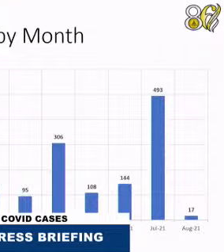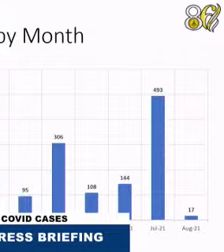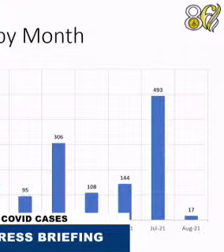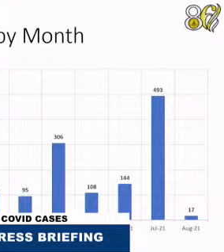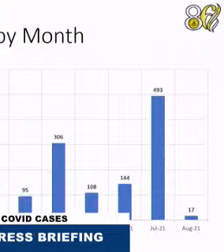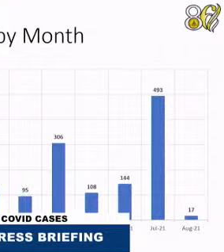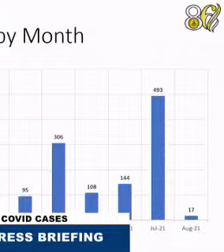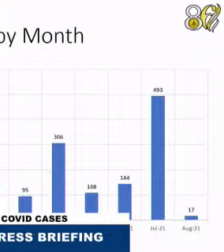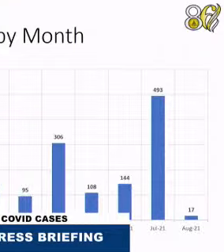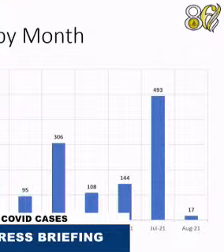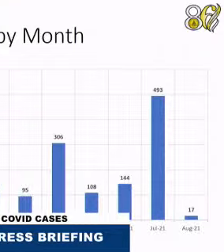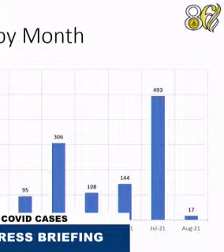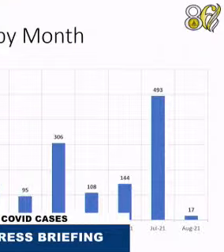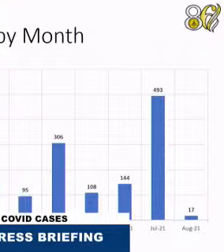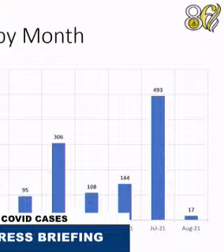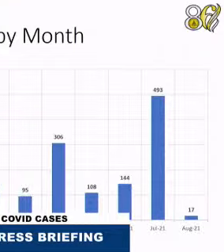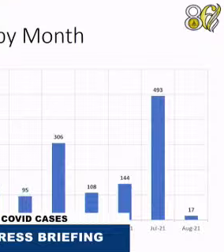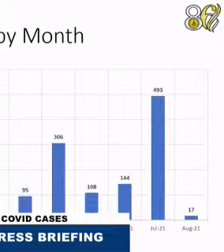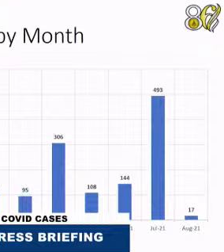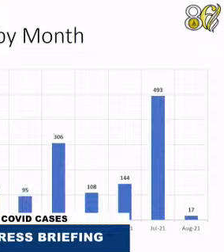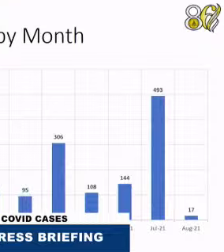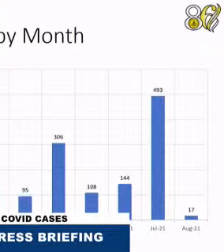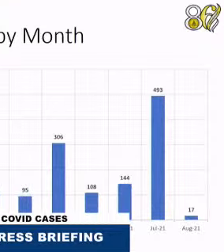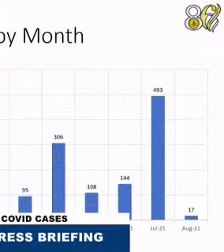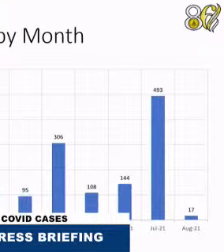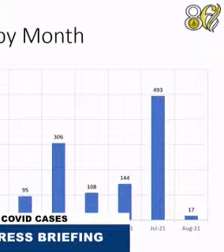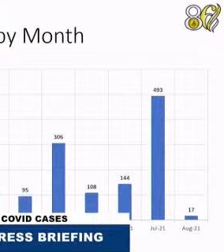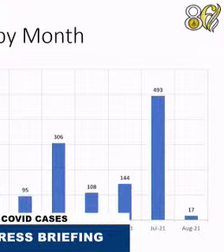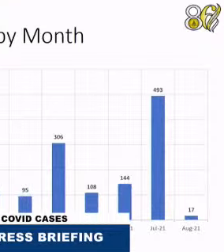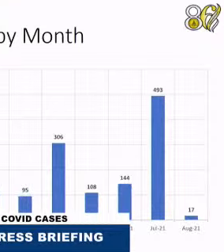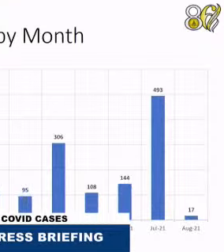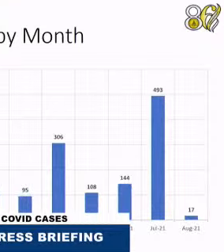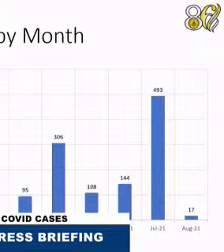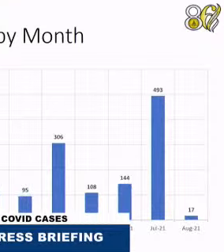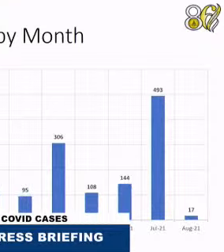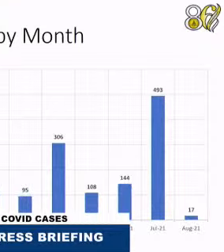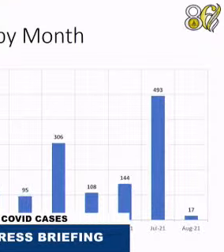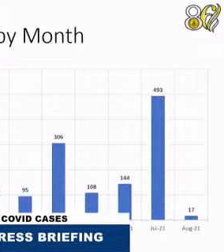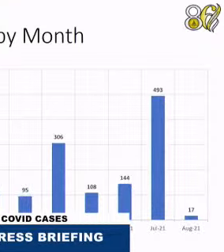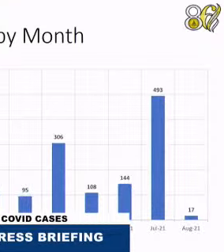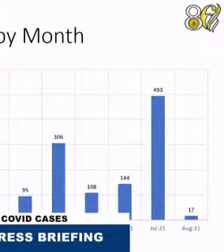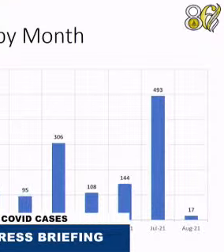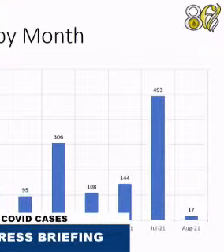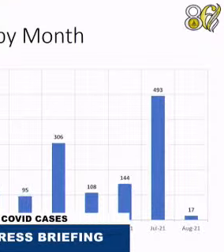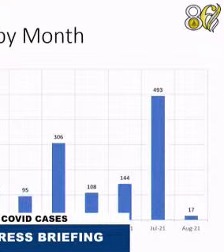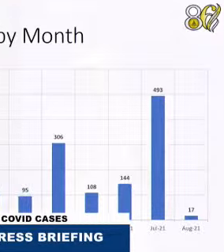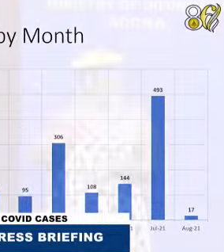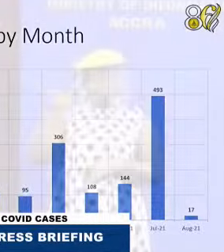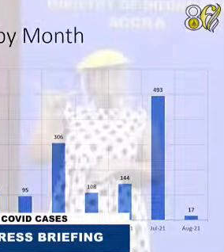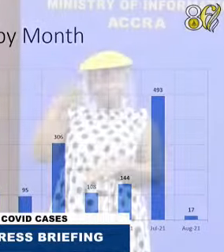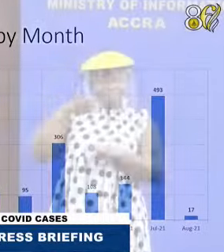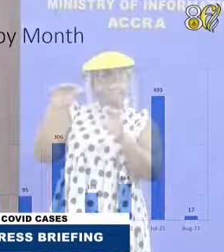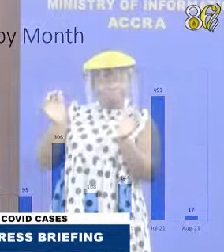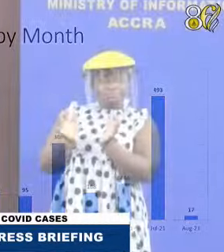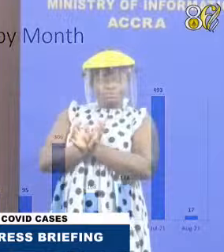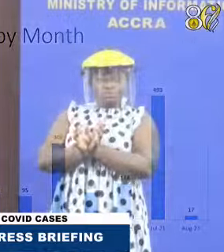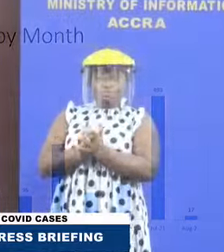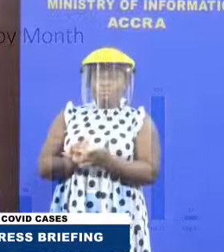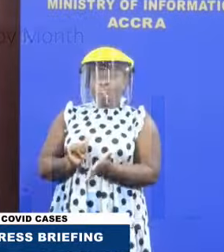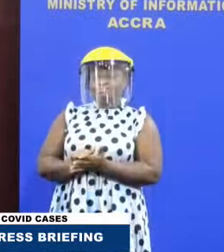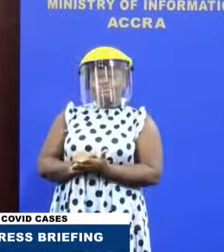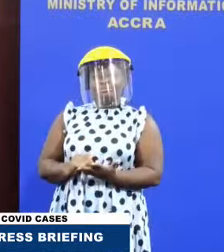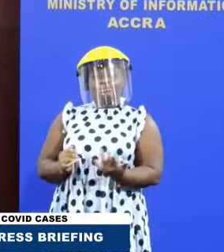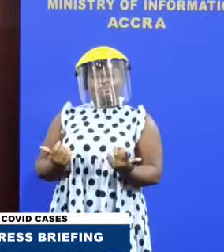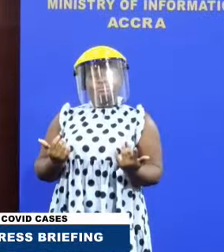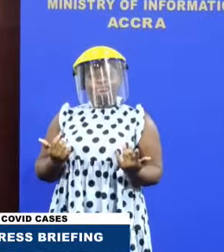sure those of you who follow the global news. It's not only Ghana. There are many countries around the world where they are increasing the surge, and that